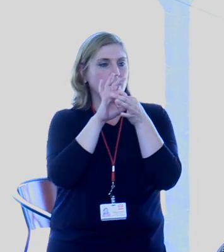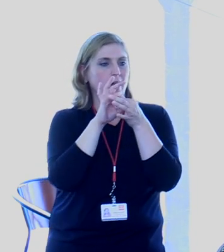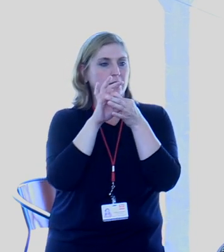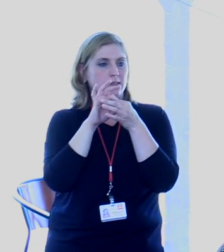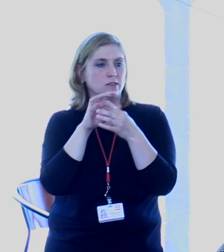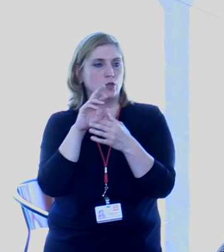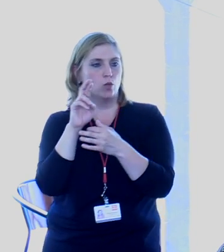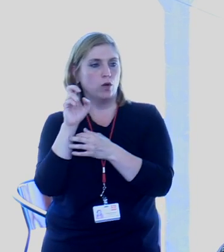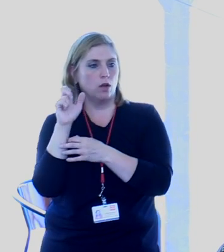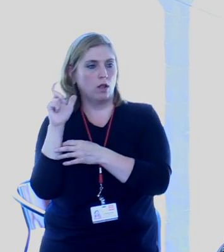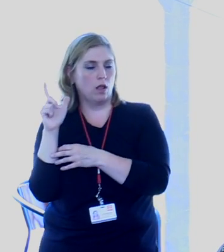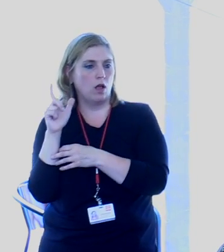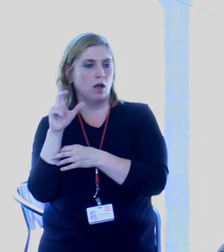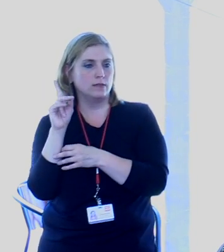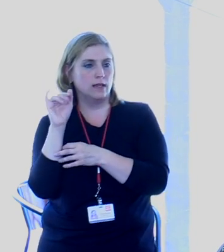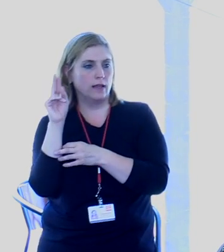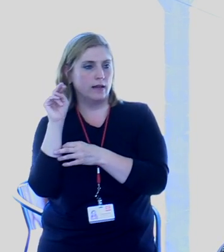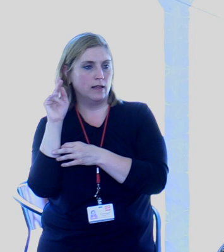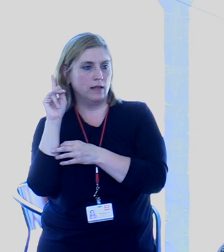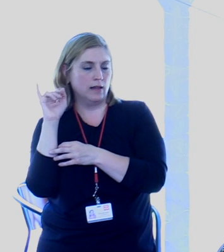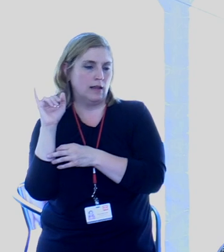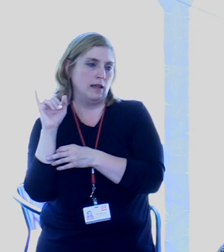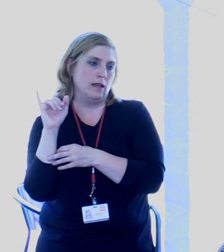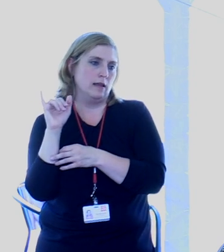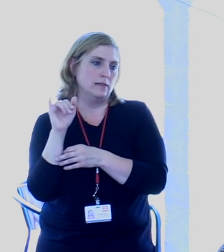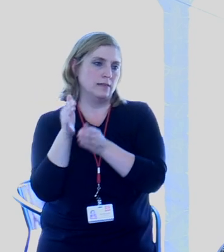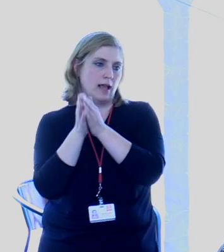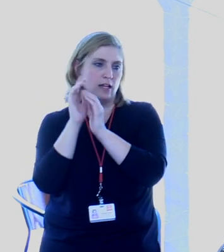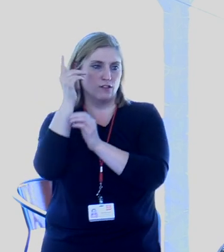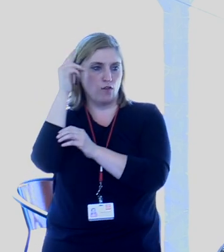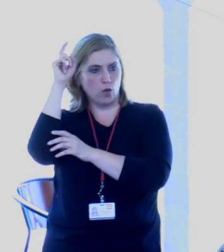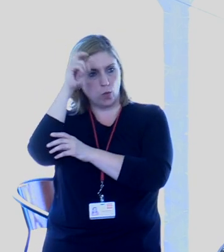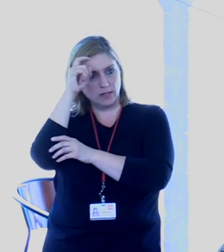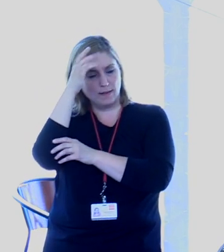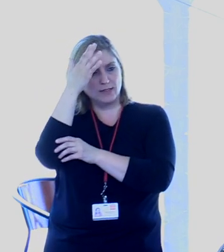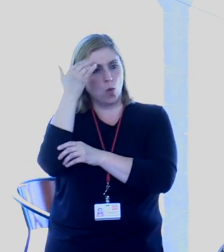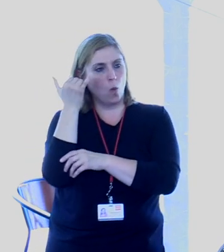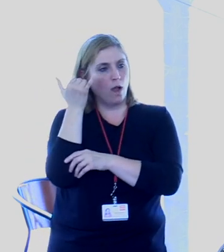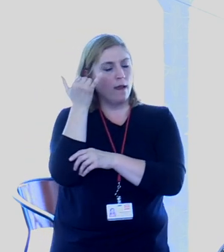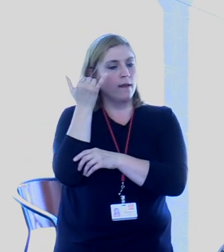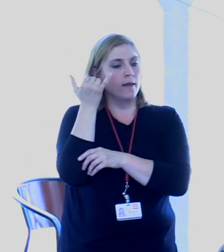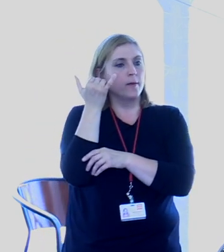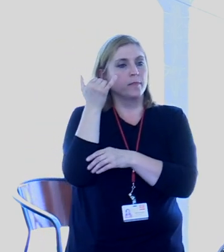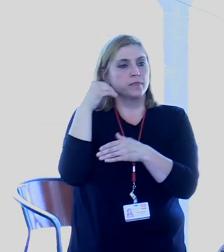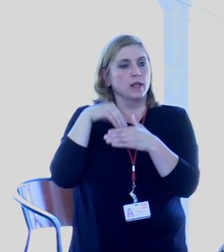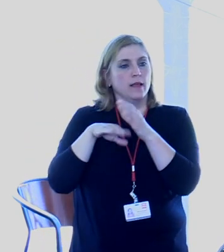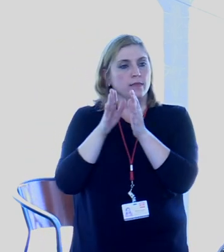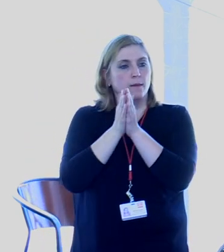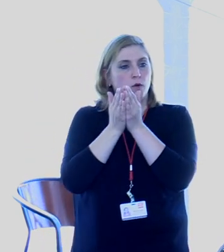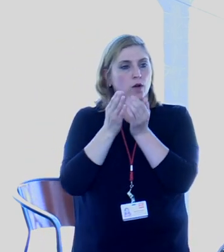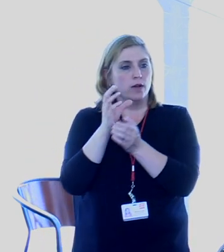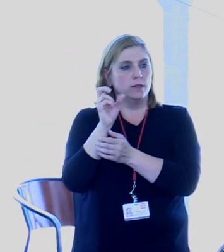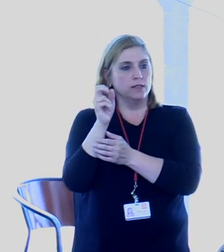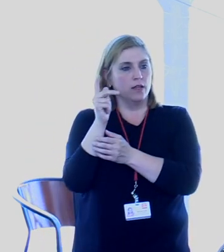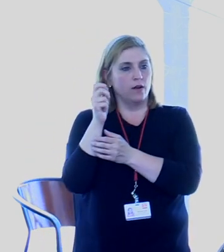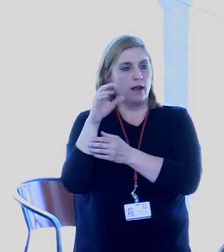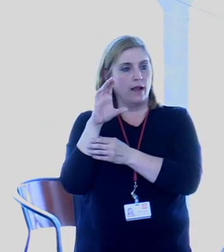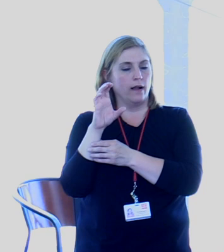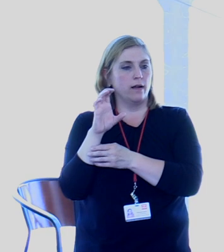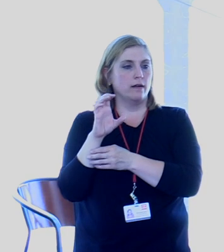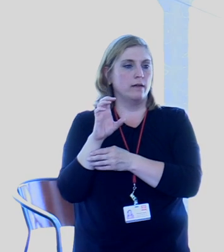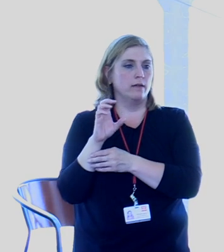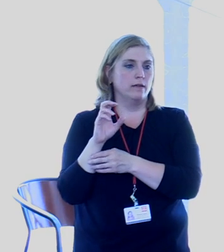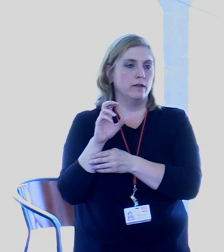royal dignity to ask for wisdom, which in fact is why in the Book of Sirach, in